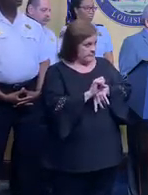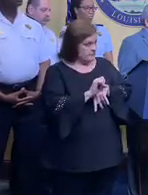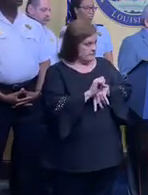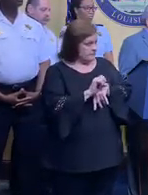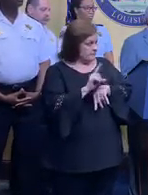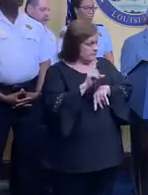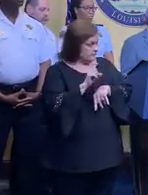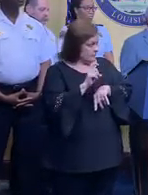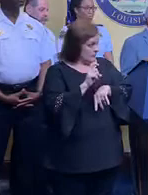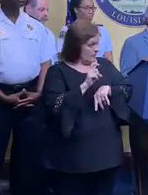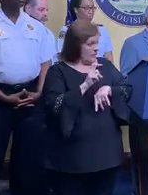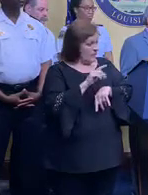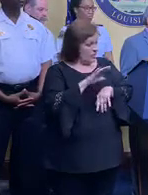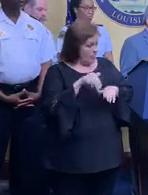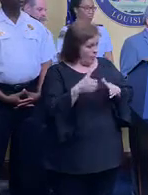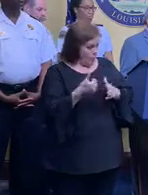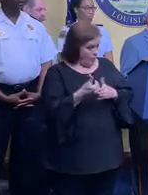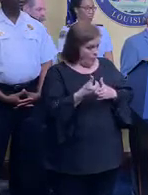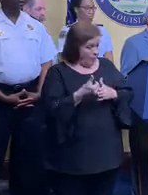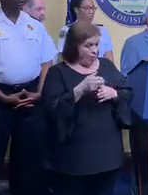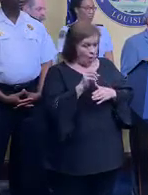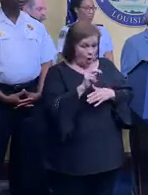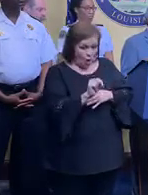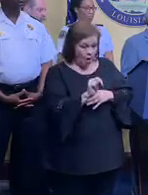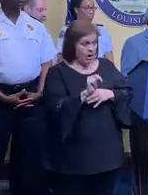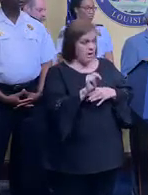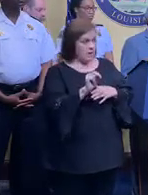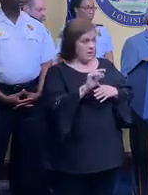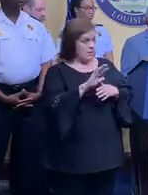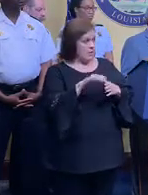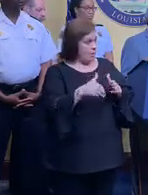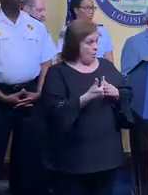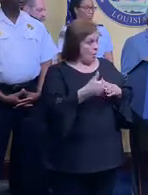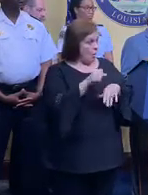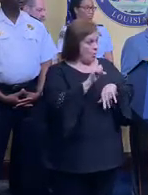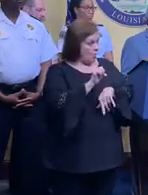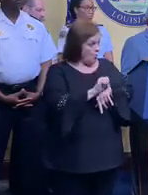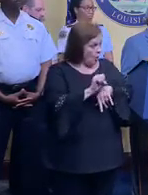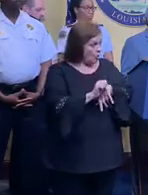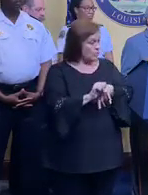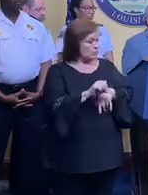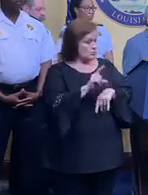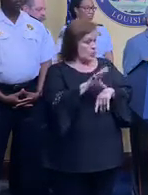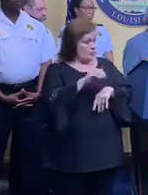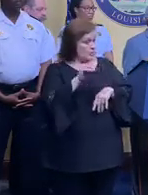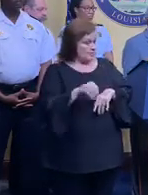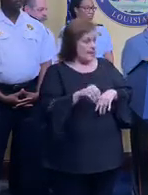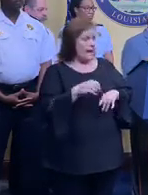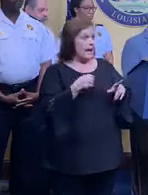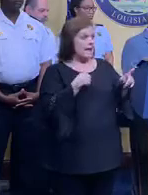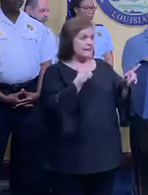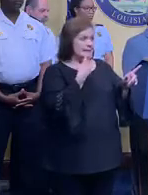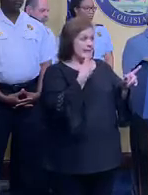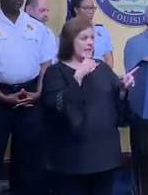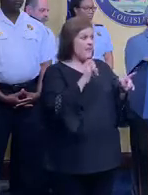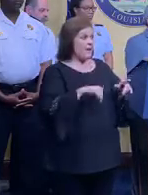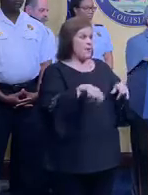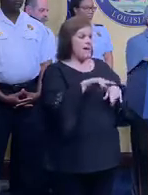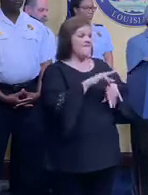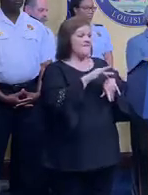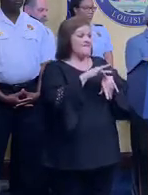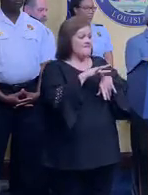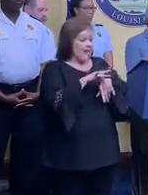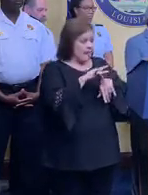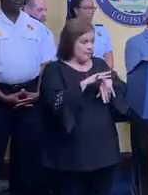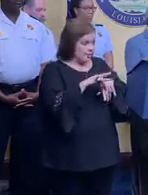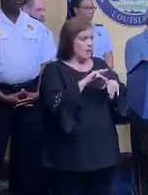mean that they were all on and working at, they were at their full efficiency? I said they were available, and that